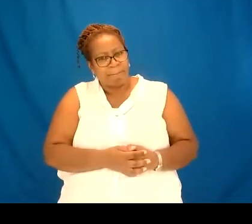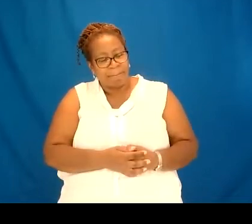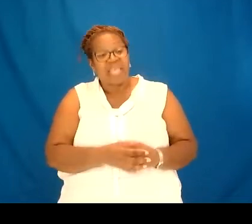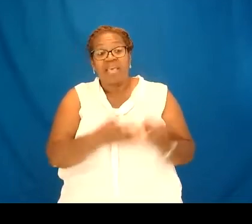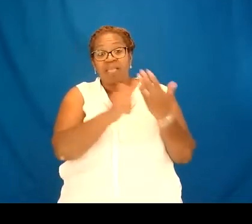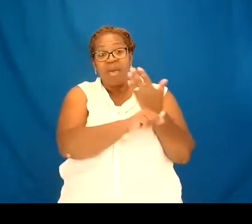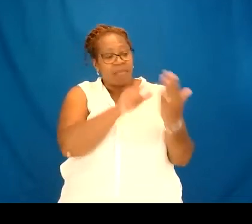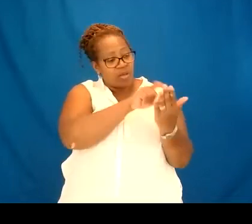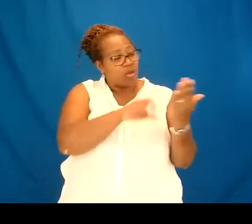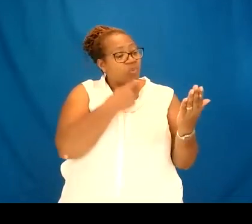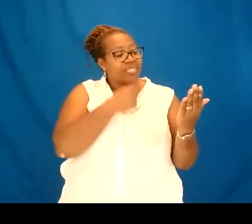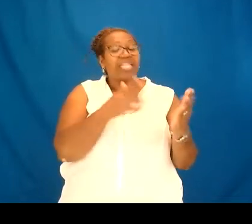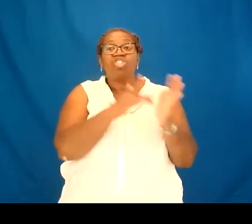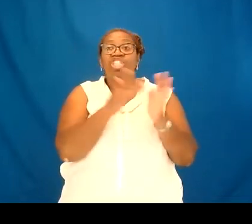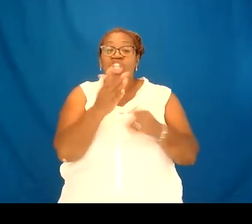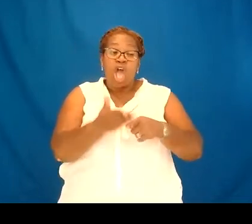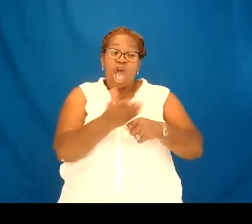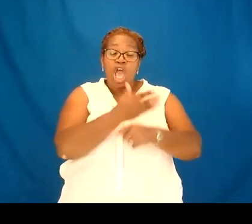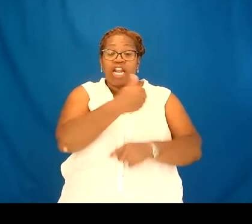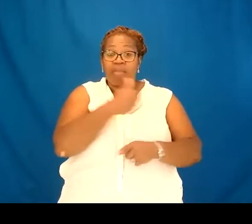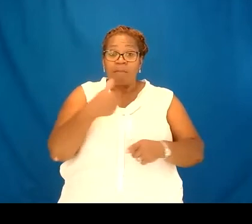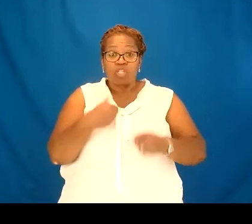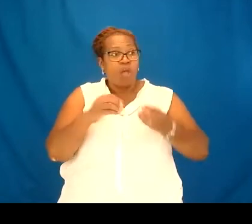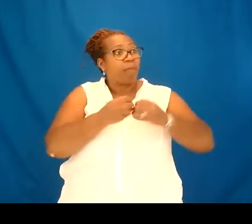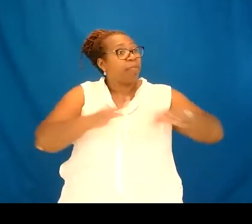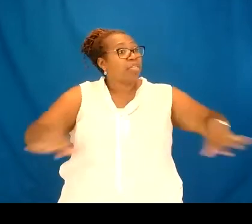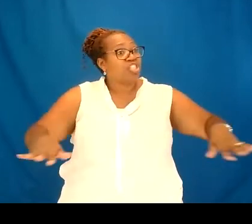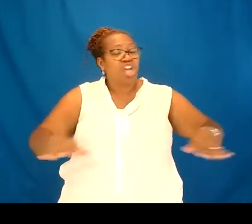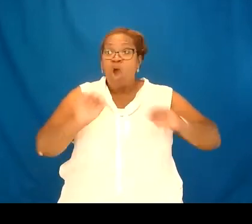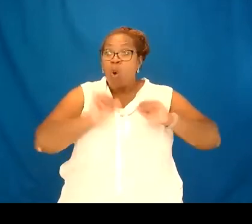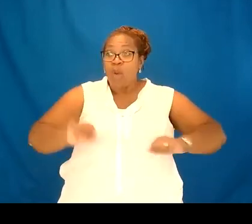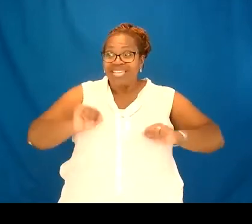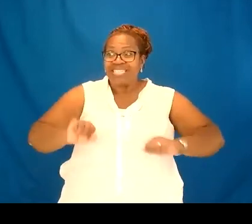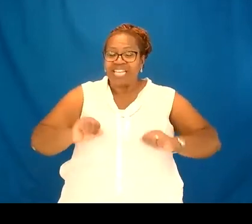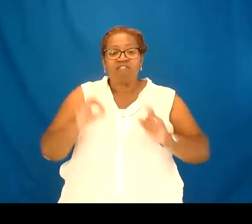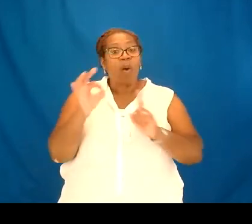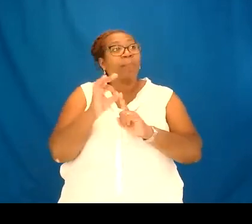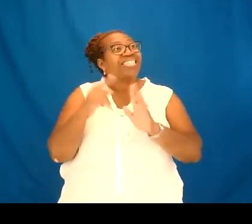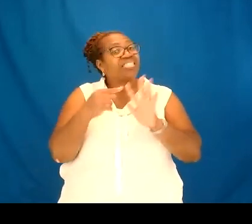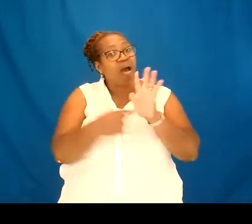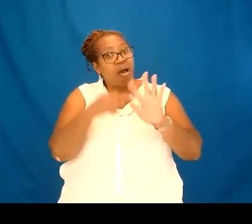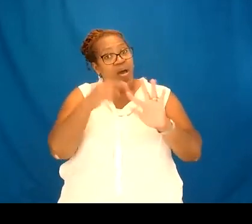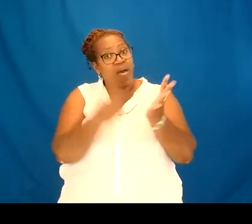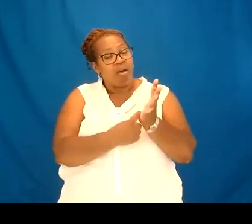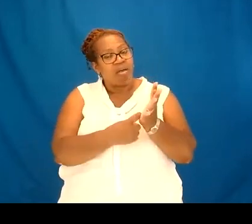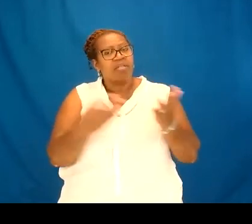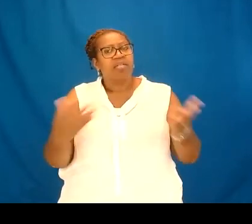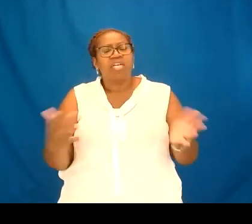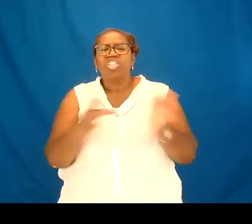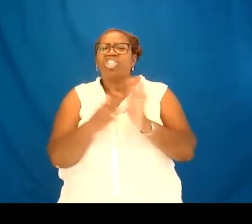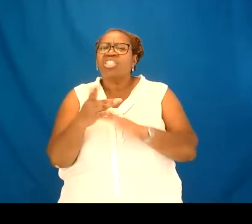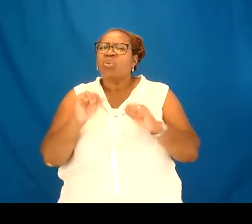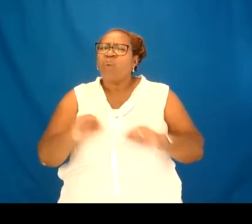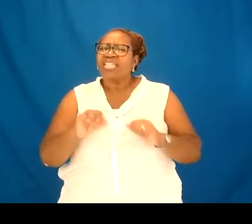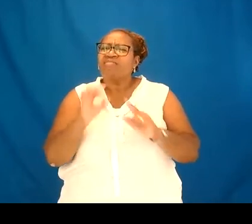in the morning on the shore, waiting for Peter. And I think Jesus is waiting for Peter because, Peter must be feeling